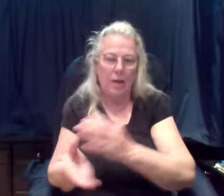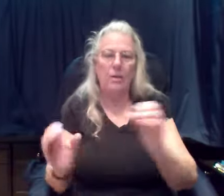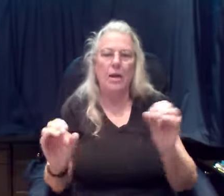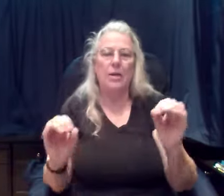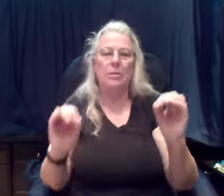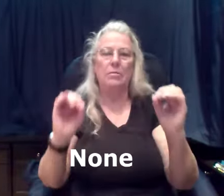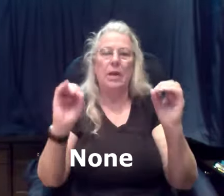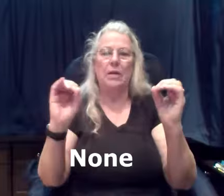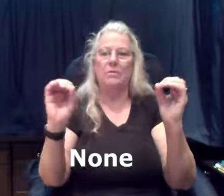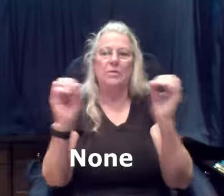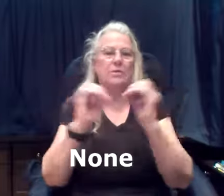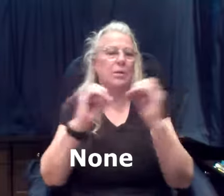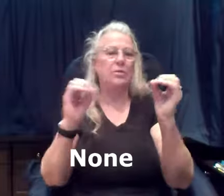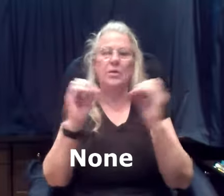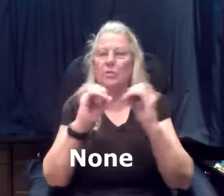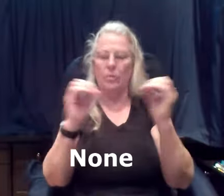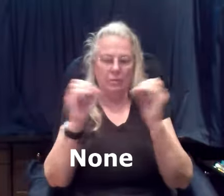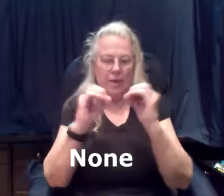None, and that's 00, none.